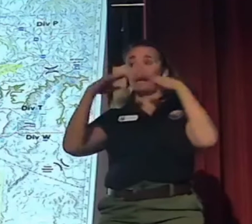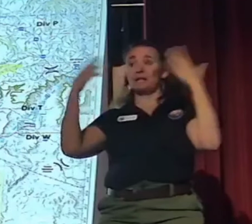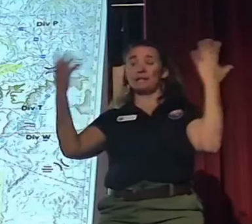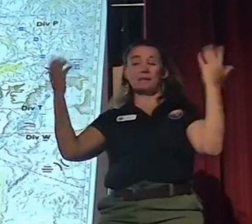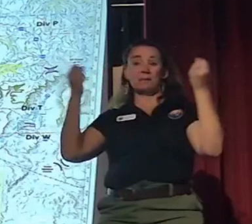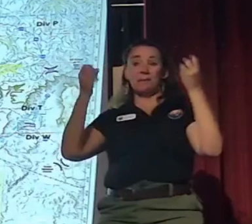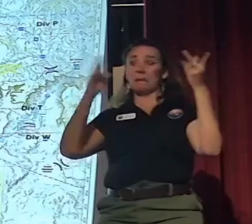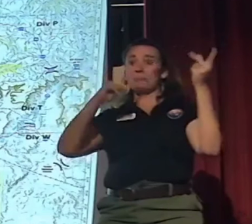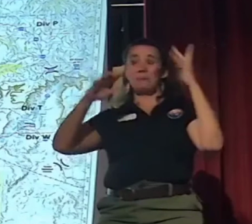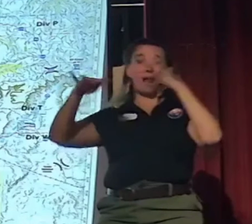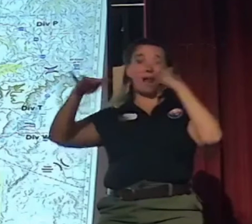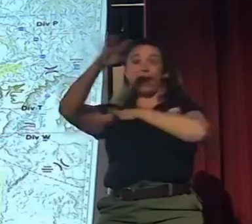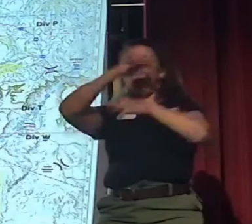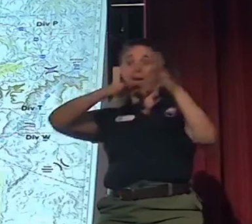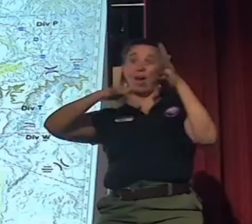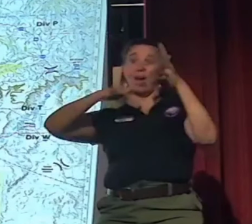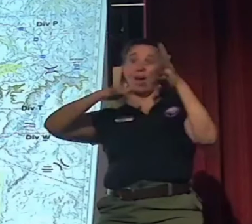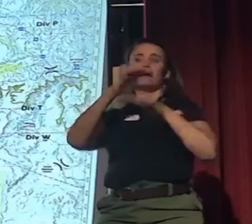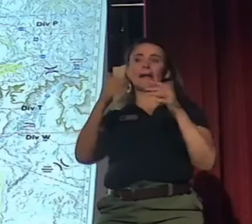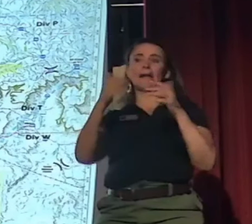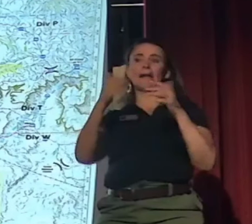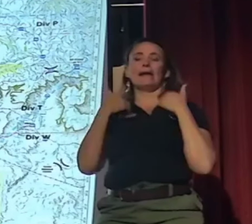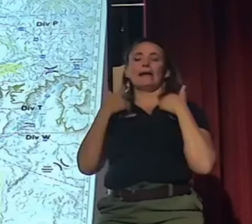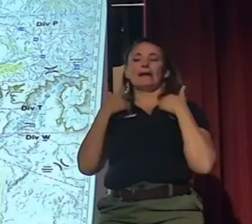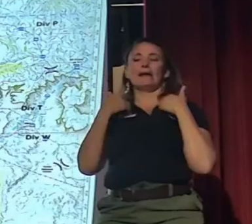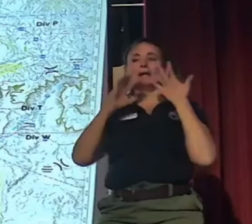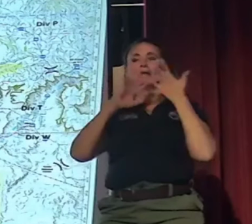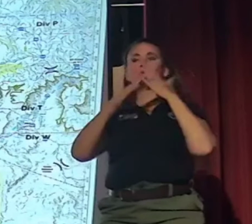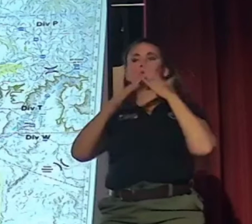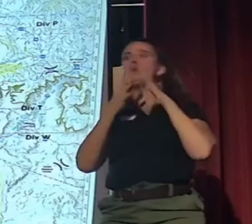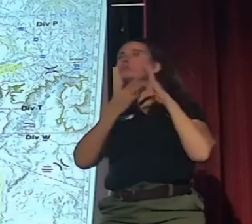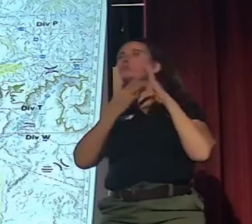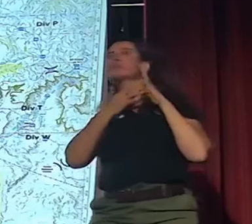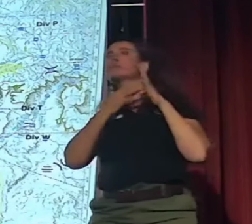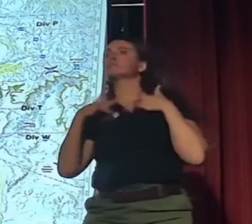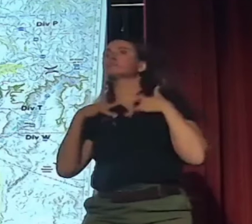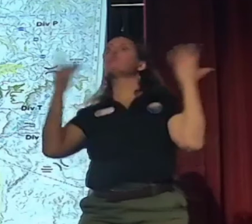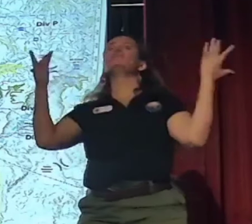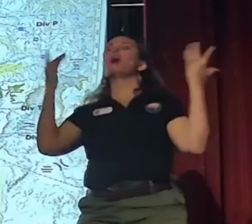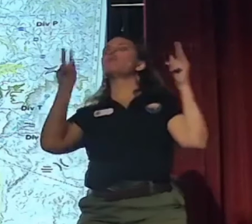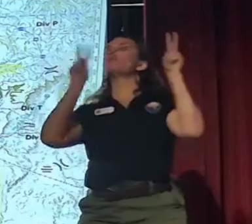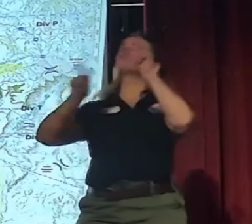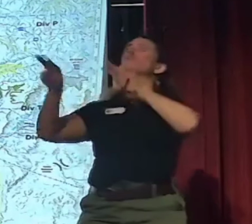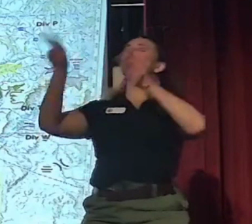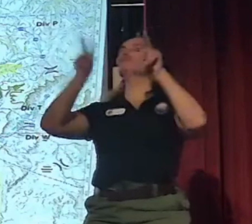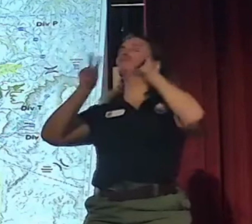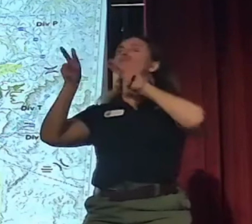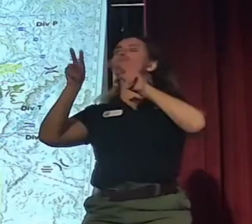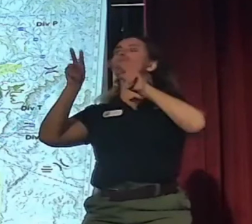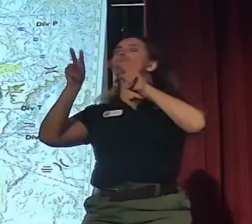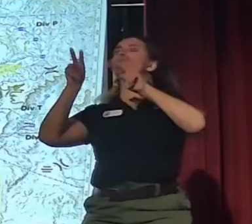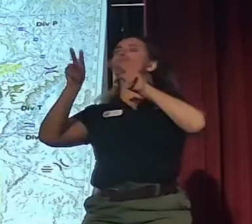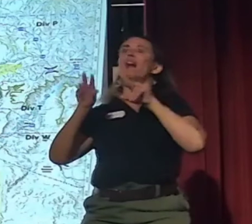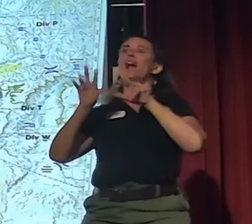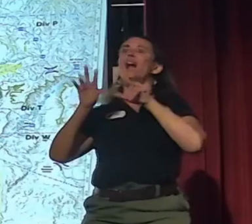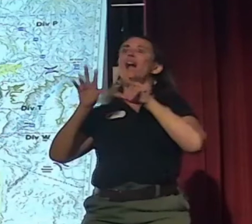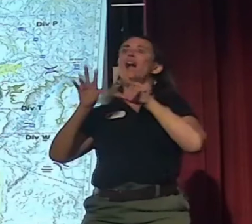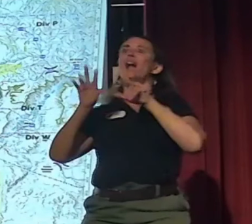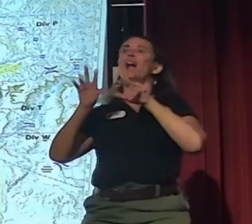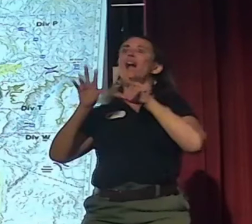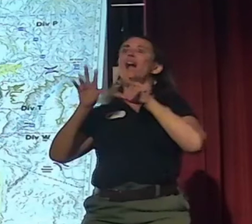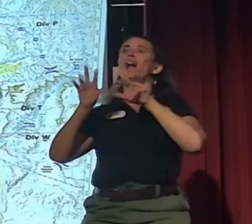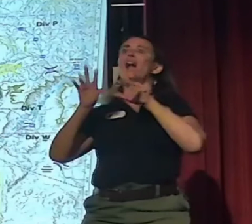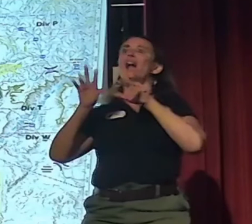there. We have our resources. The community wants to look and see what's going on. Fly is attracted to light. We're attracted to